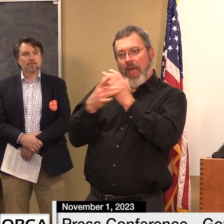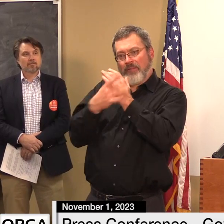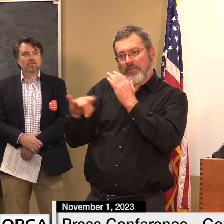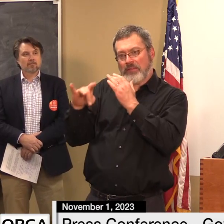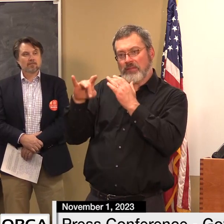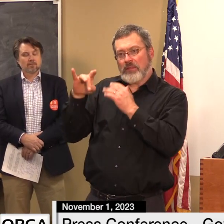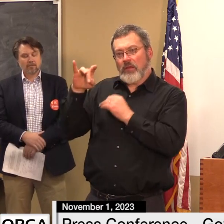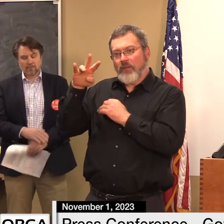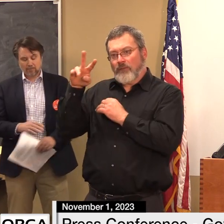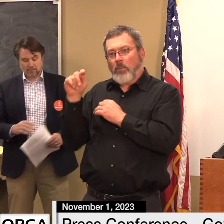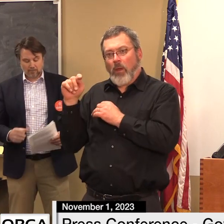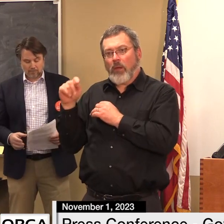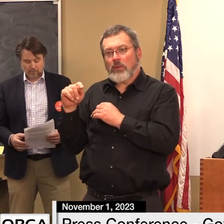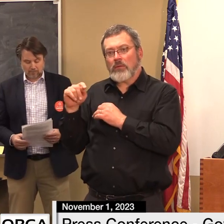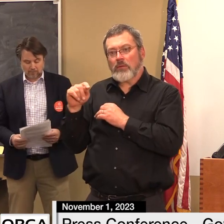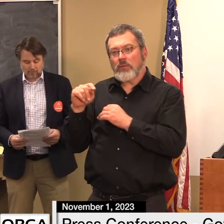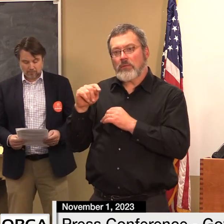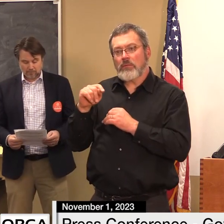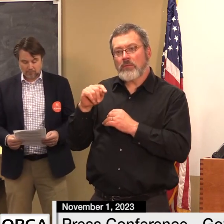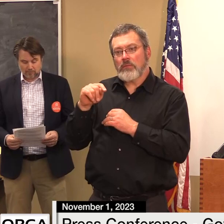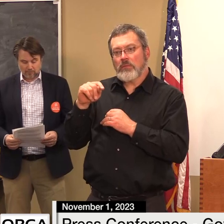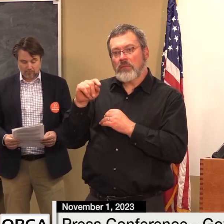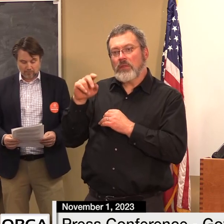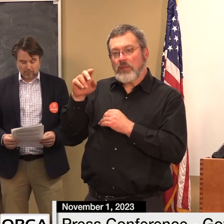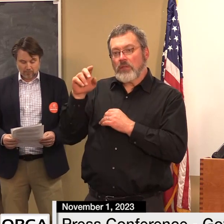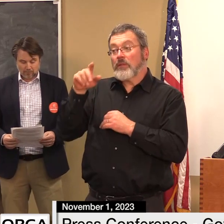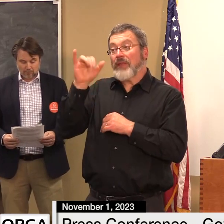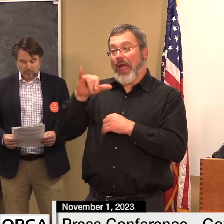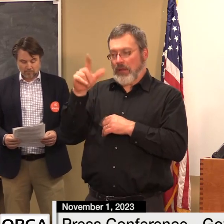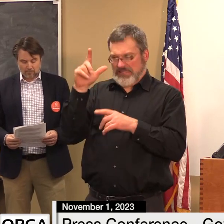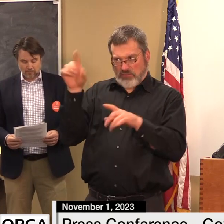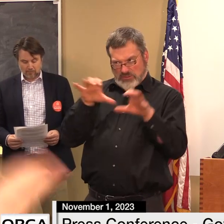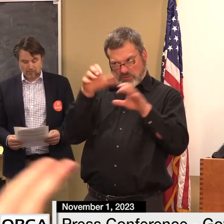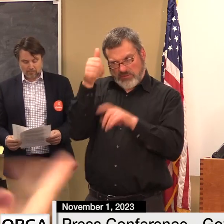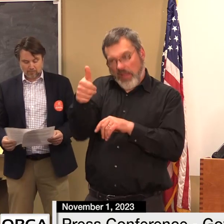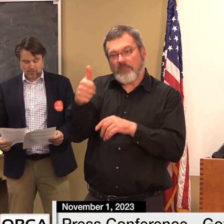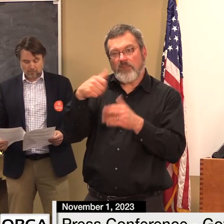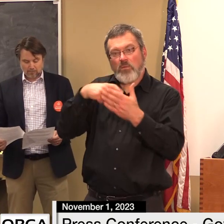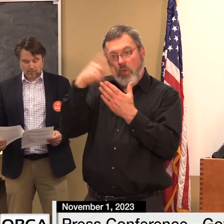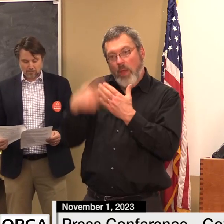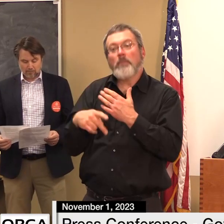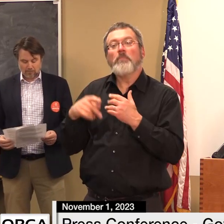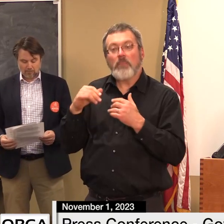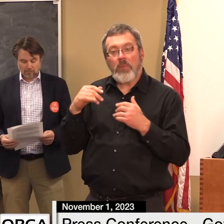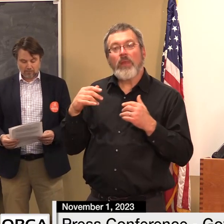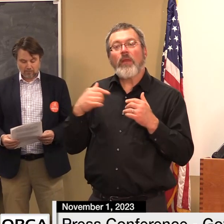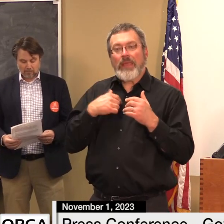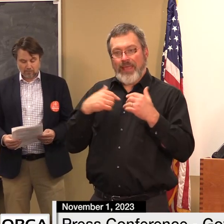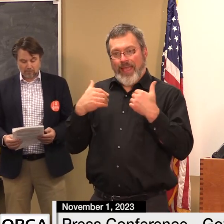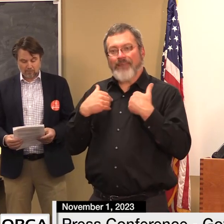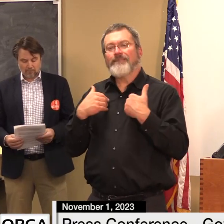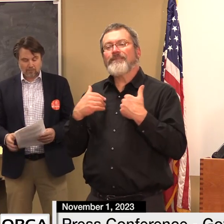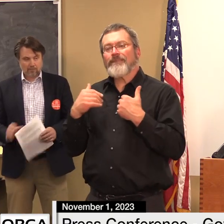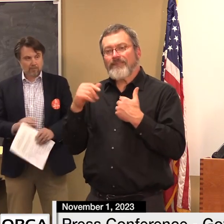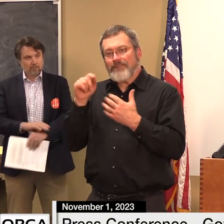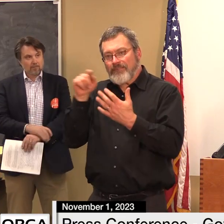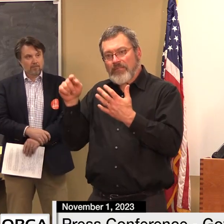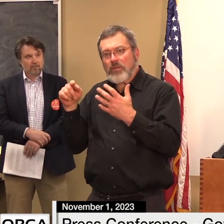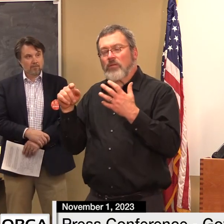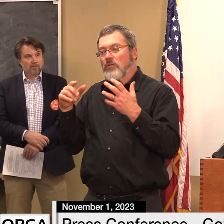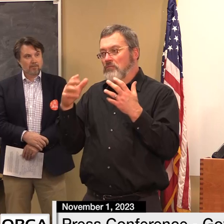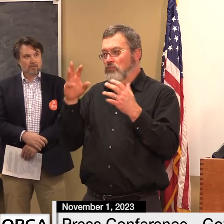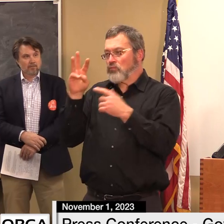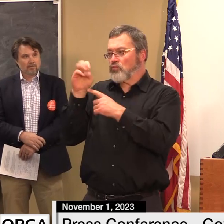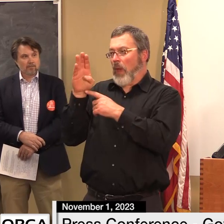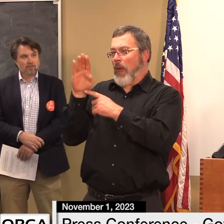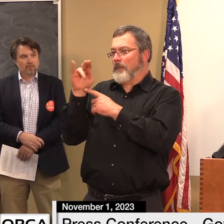small changes along the way. And we've been hosting a series of webinars. We have another